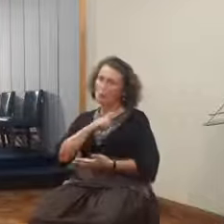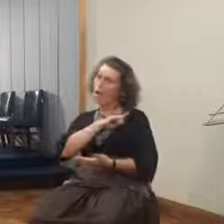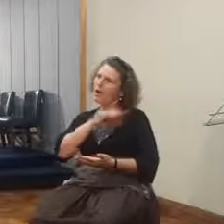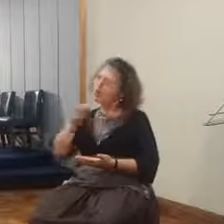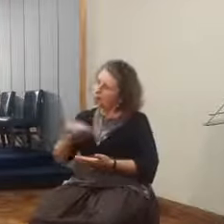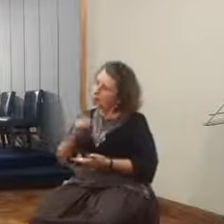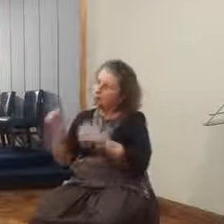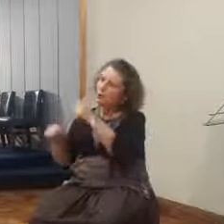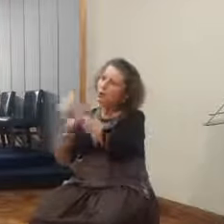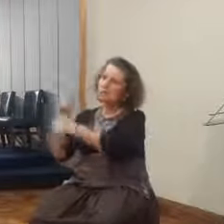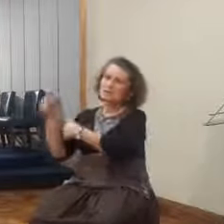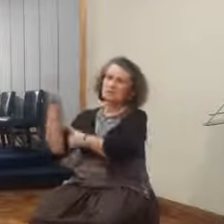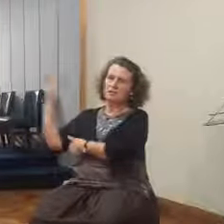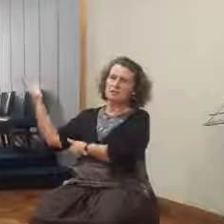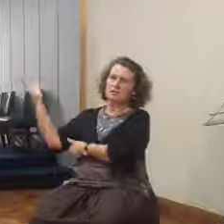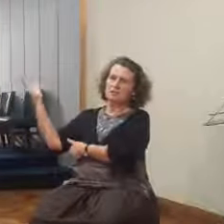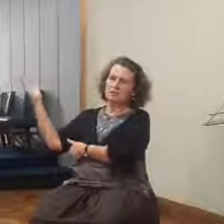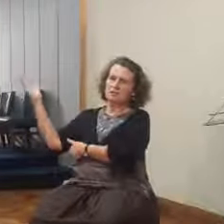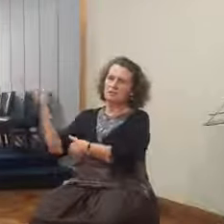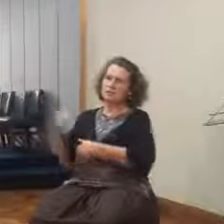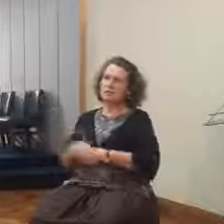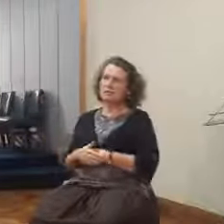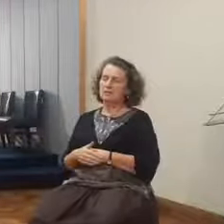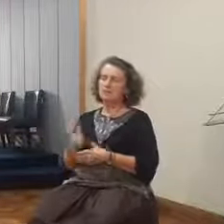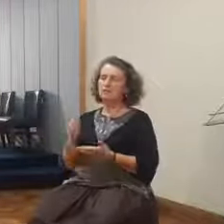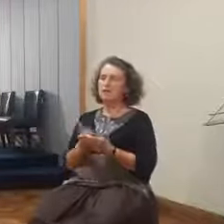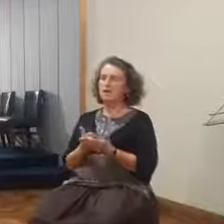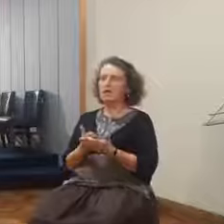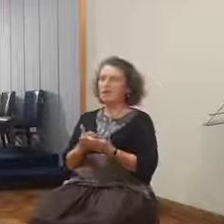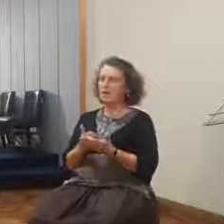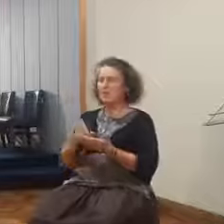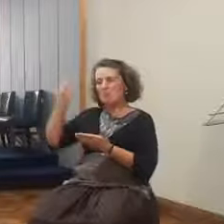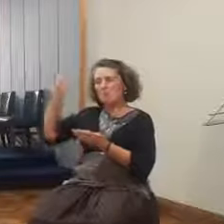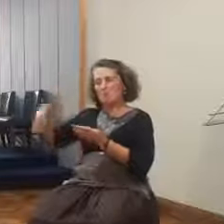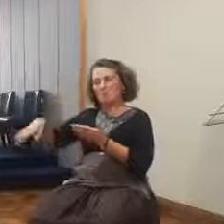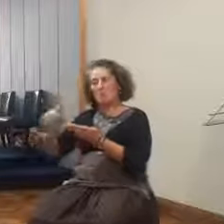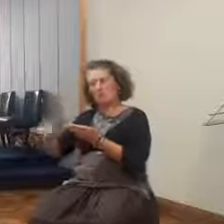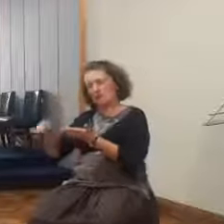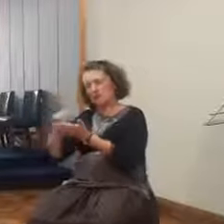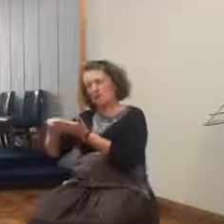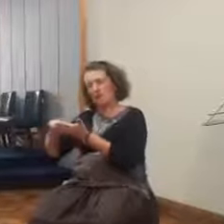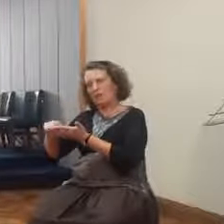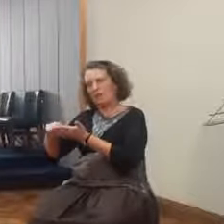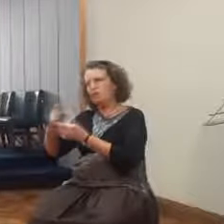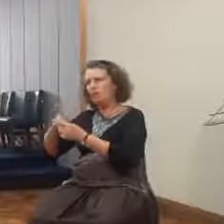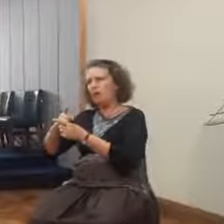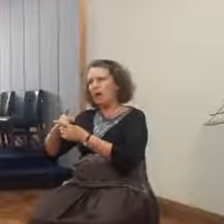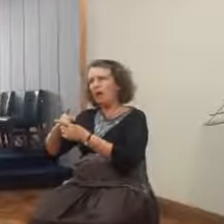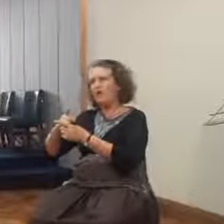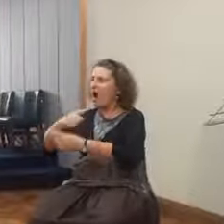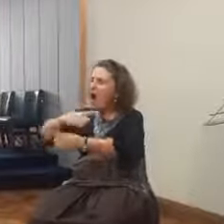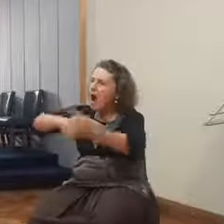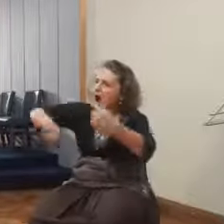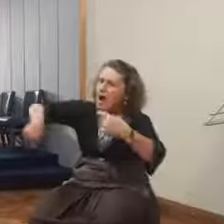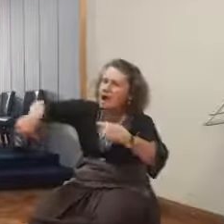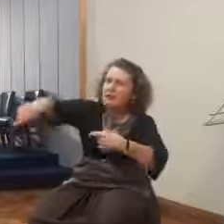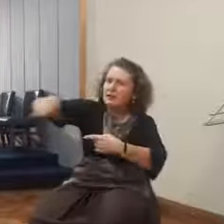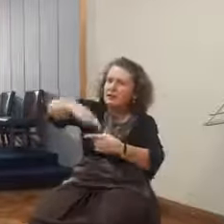through the psalm, as in for the corporate worship of the Lord's people, but we can take these things for our circumstances